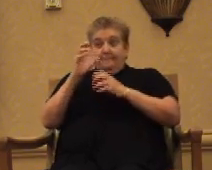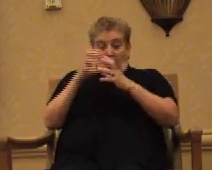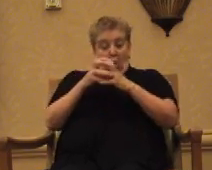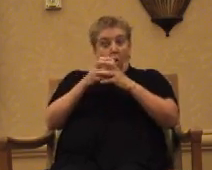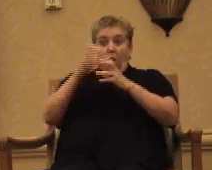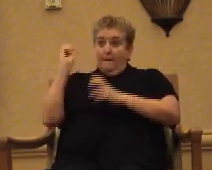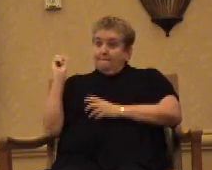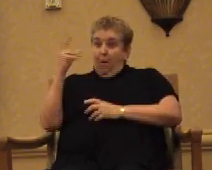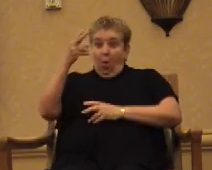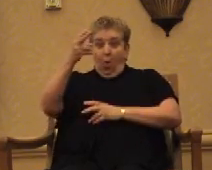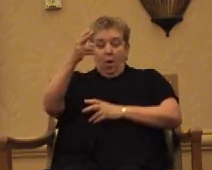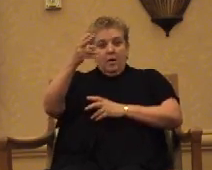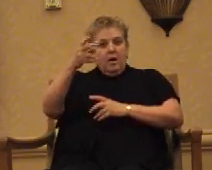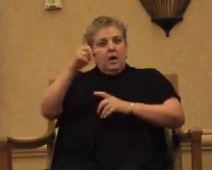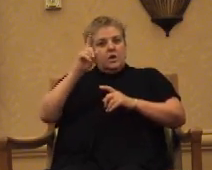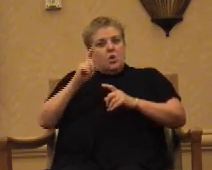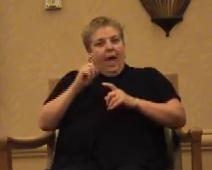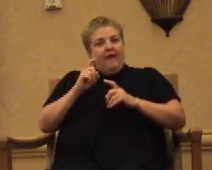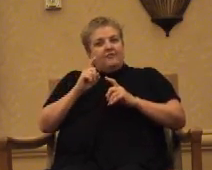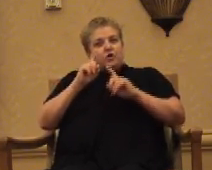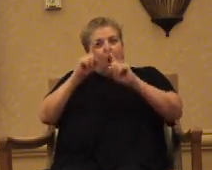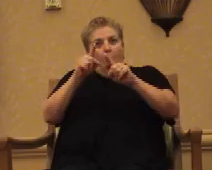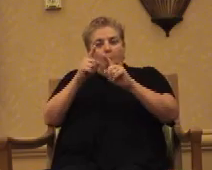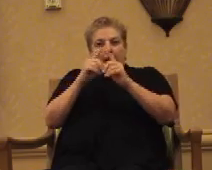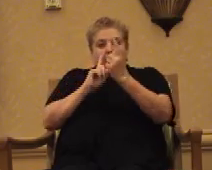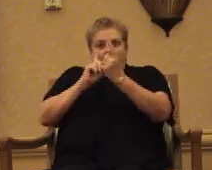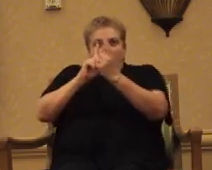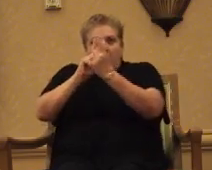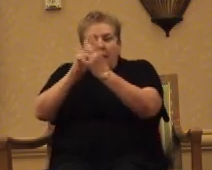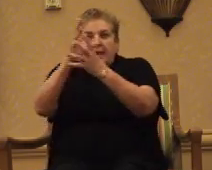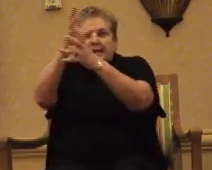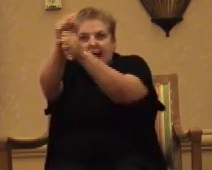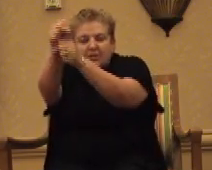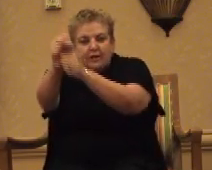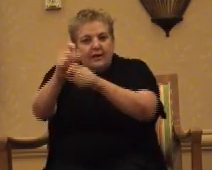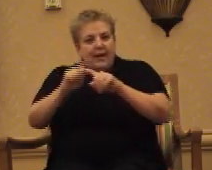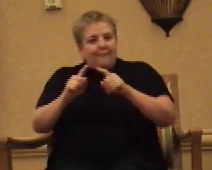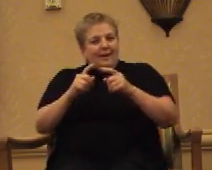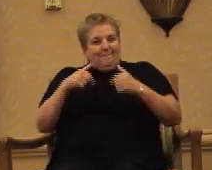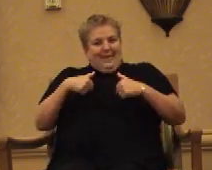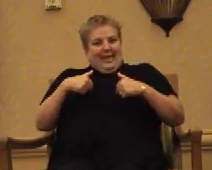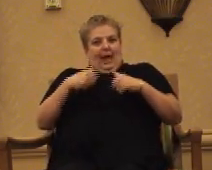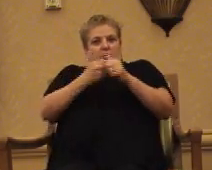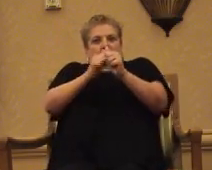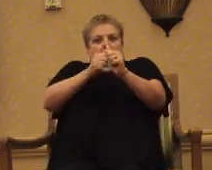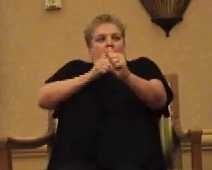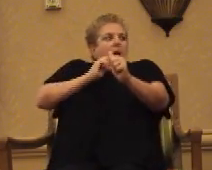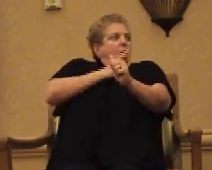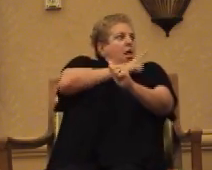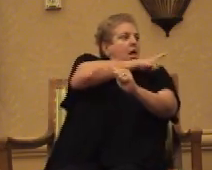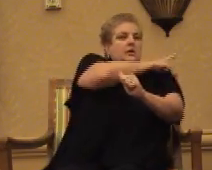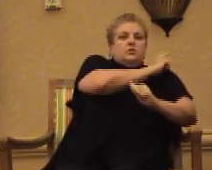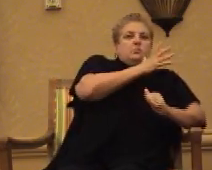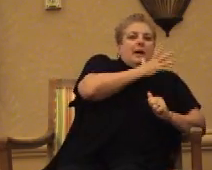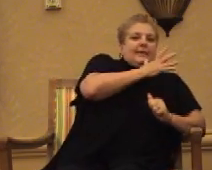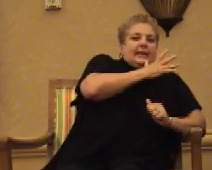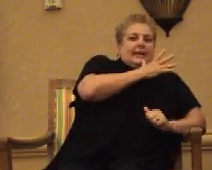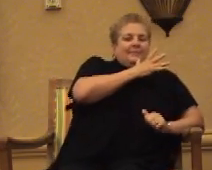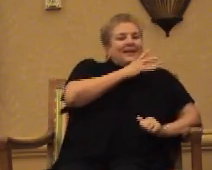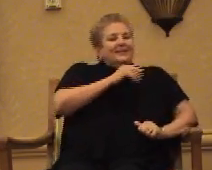I was stepping towards my mommy. And it's funny today, but it's not funny for a 12-year-old kid when you see you're stepping in the bucket